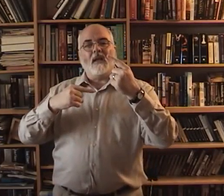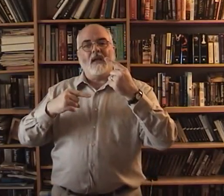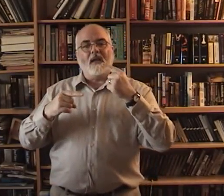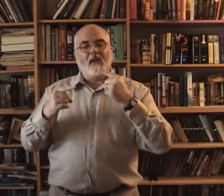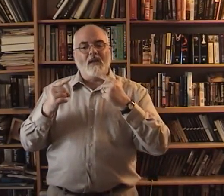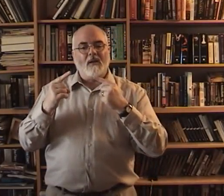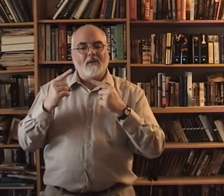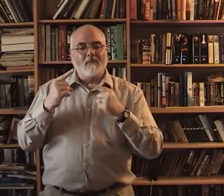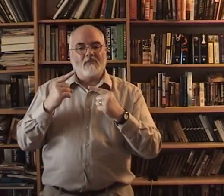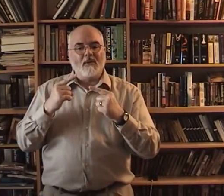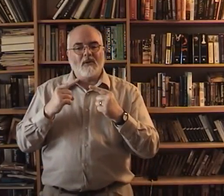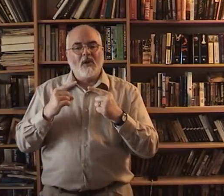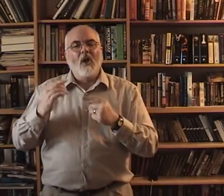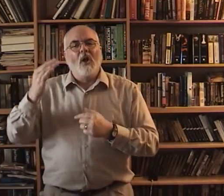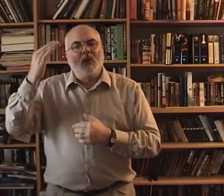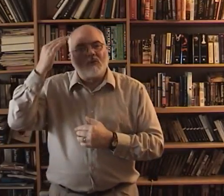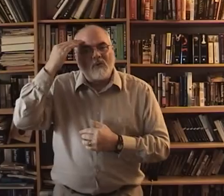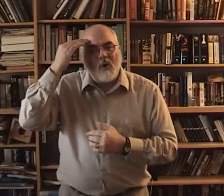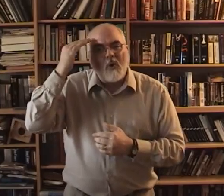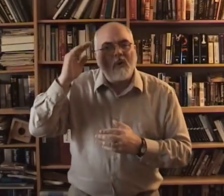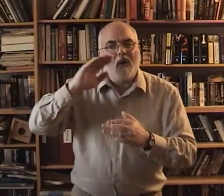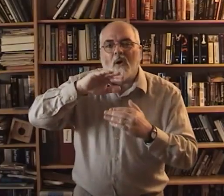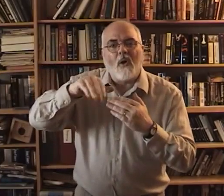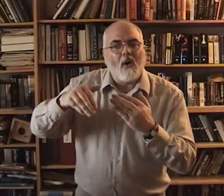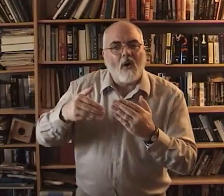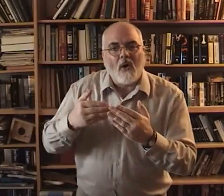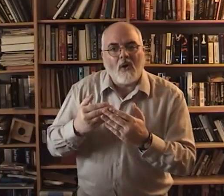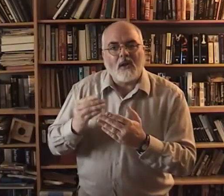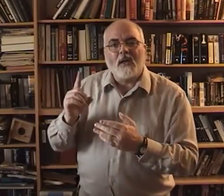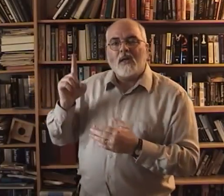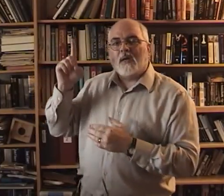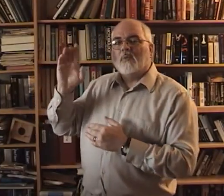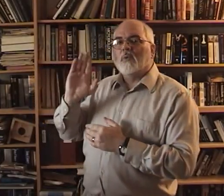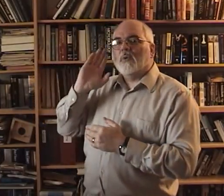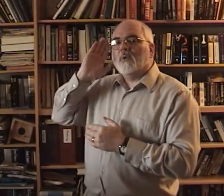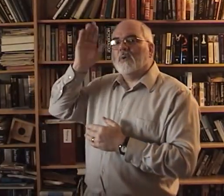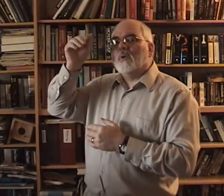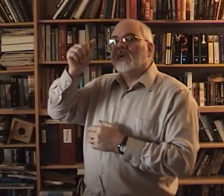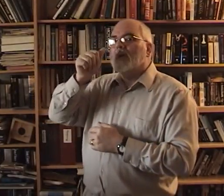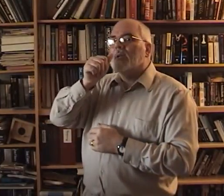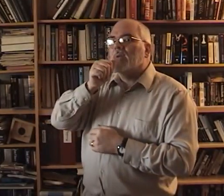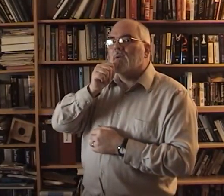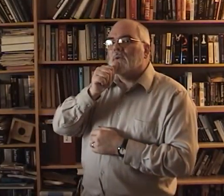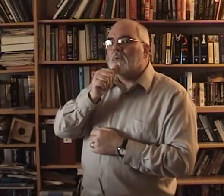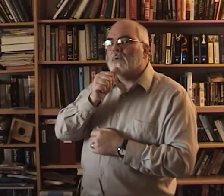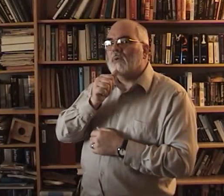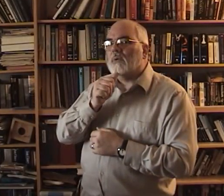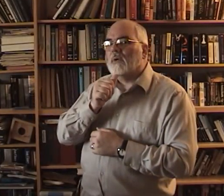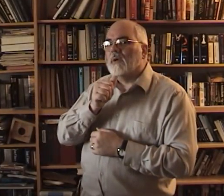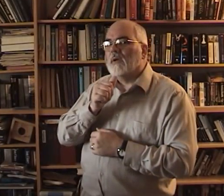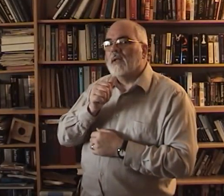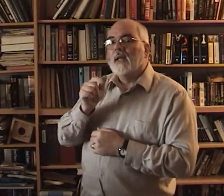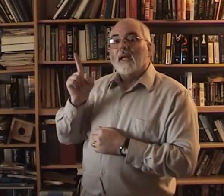and assured my pardon won.